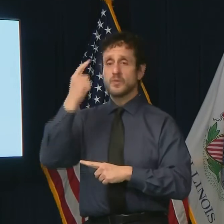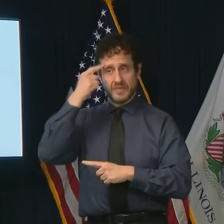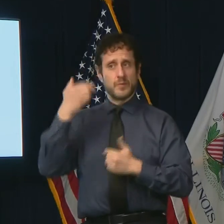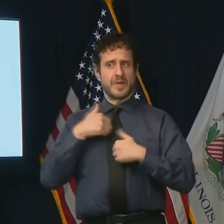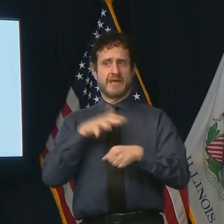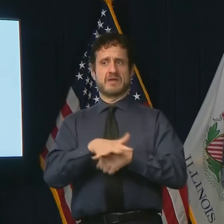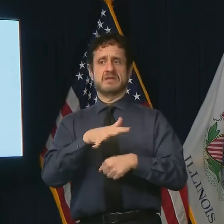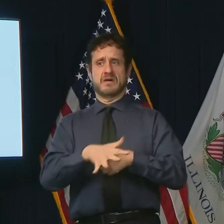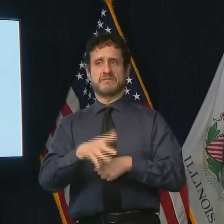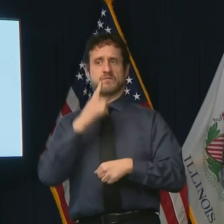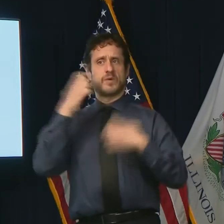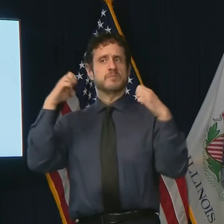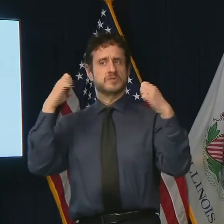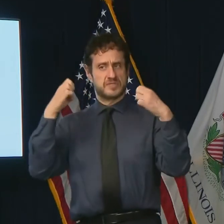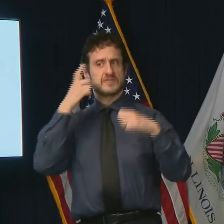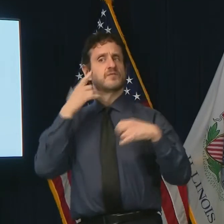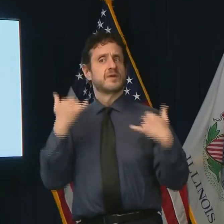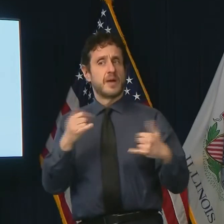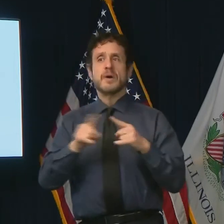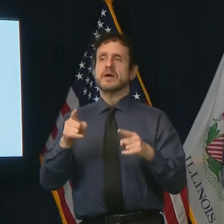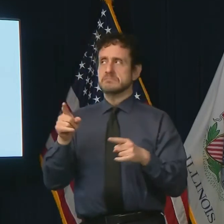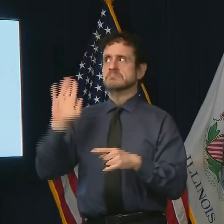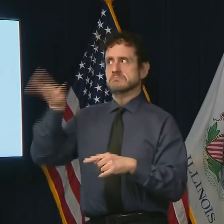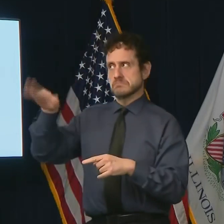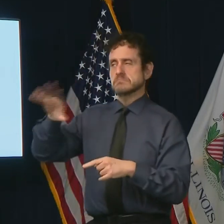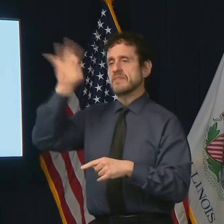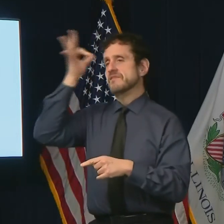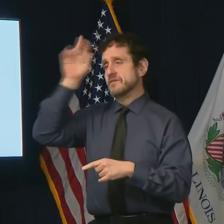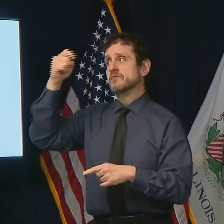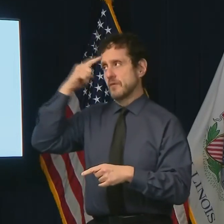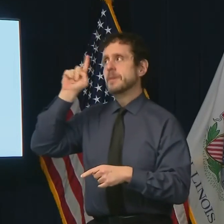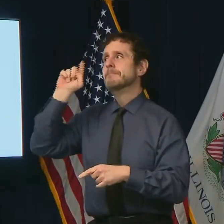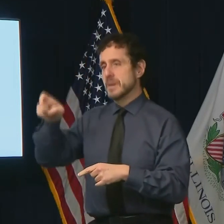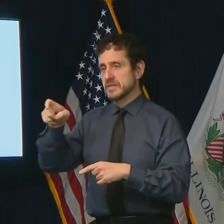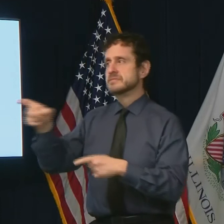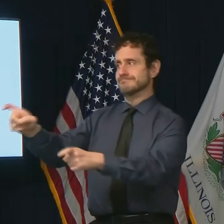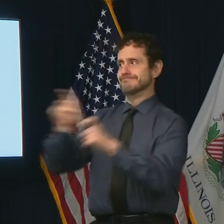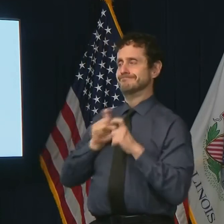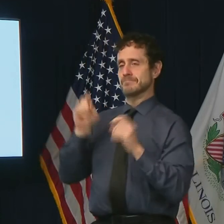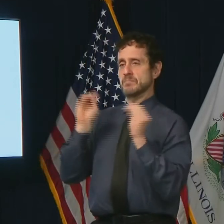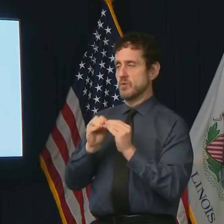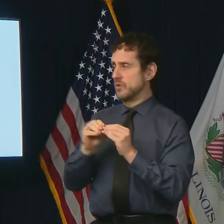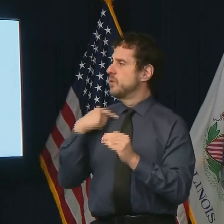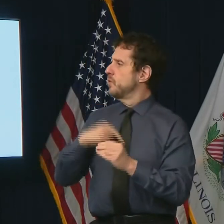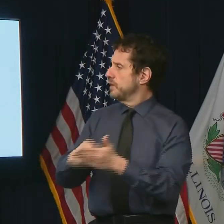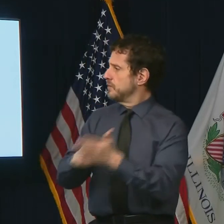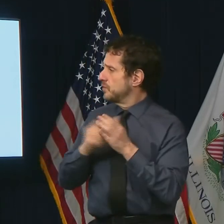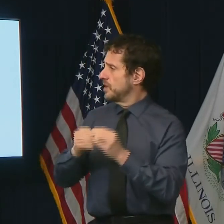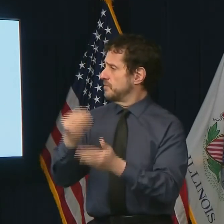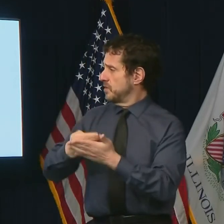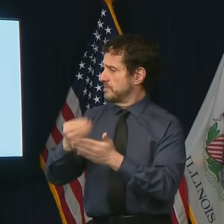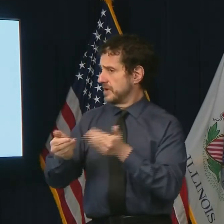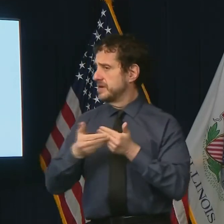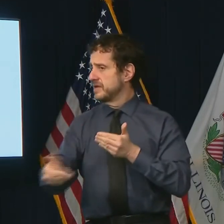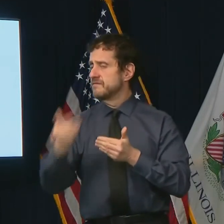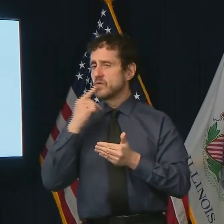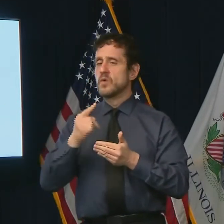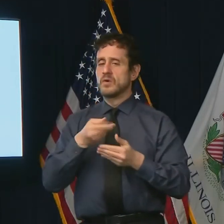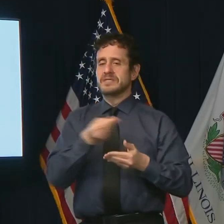for now, but we do think the federal government is going to have to step up. Look, there's also going to be money needed going forward for